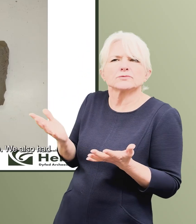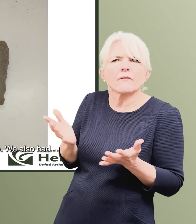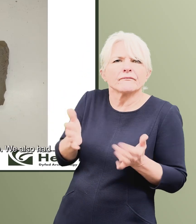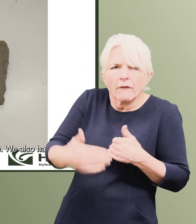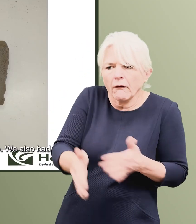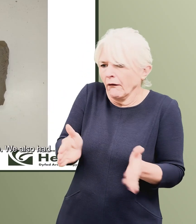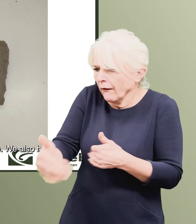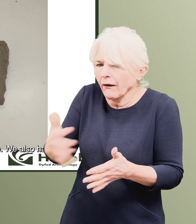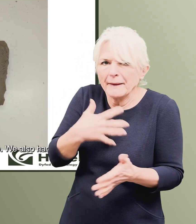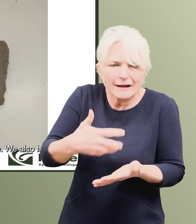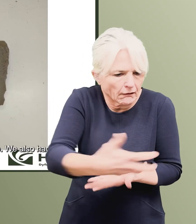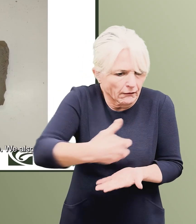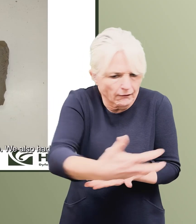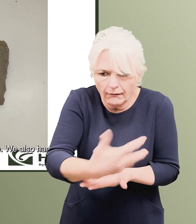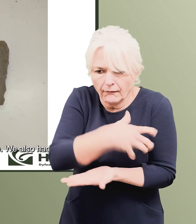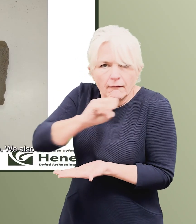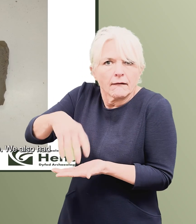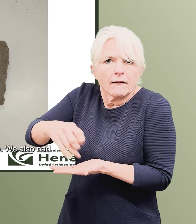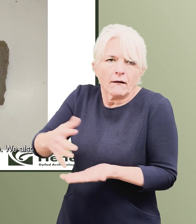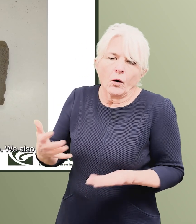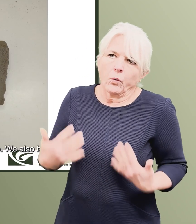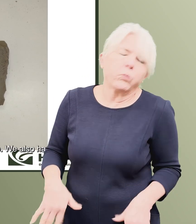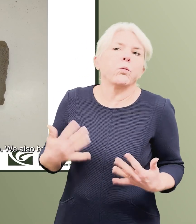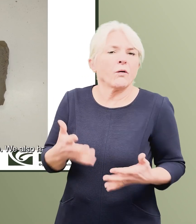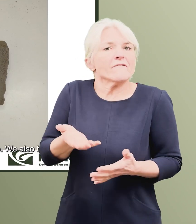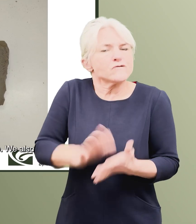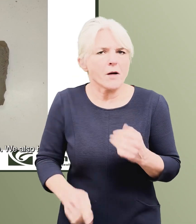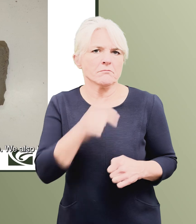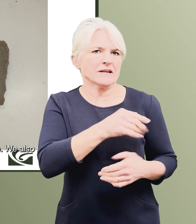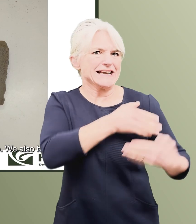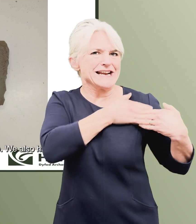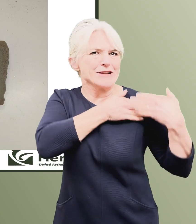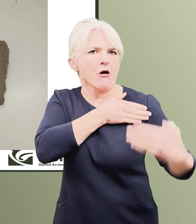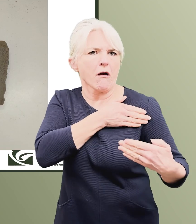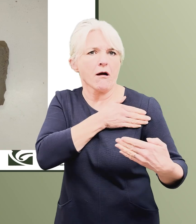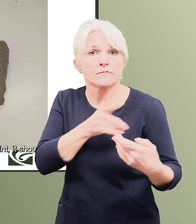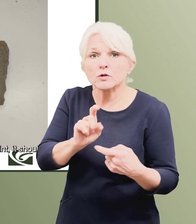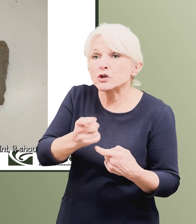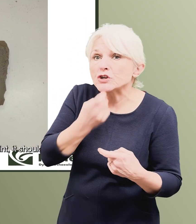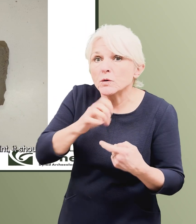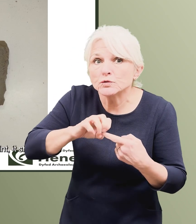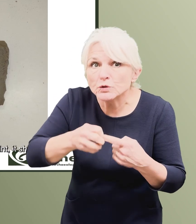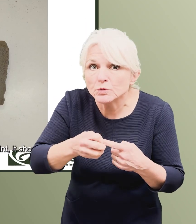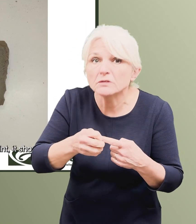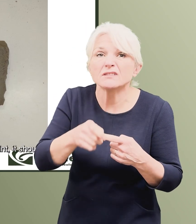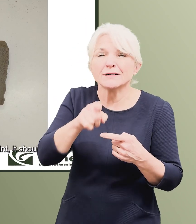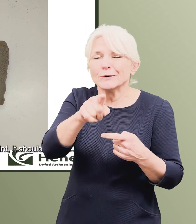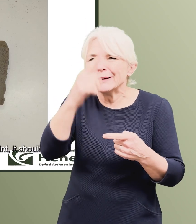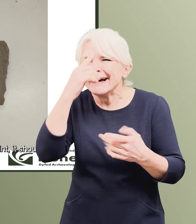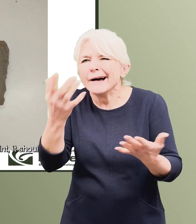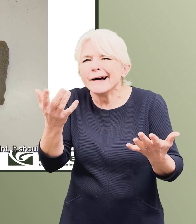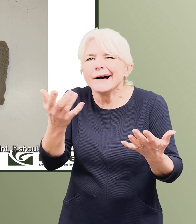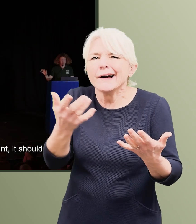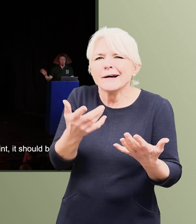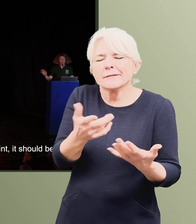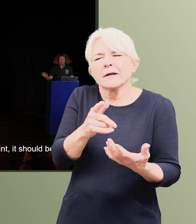enormous Neolithic assemblage. We also had stone tools, which many of you will associate with the time.